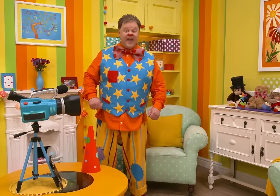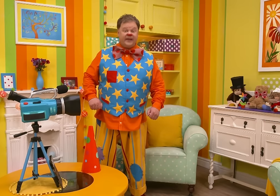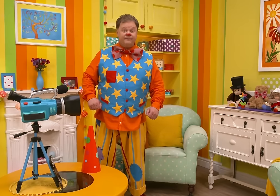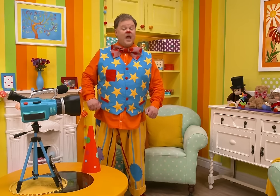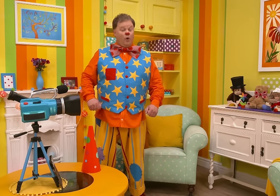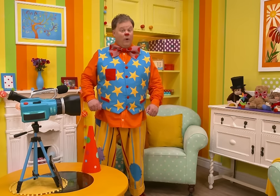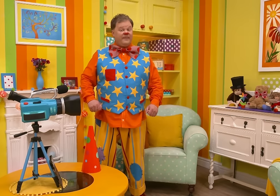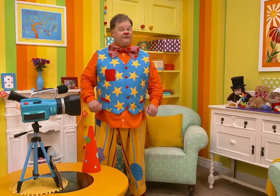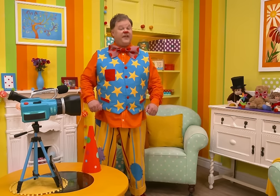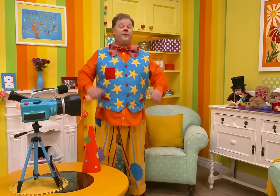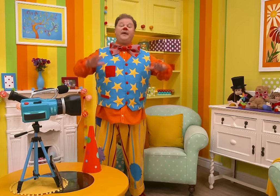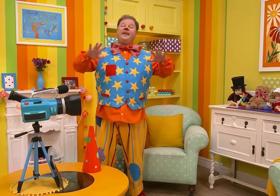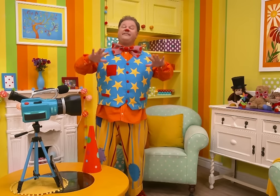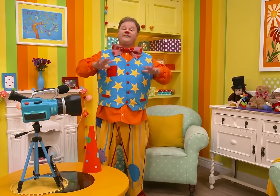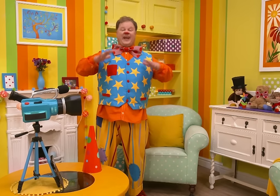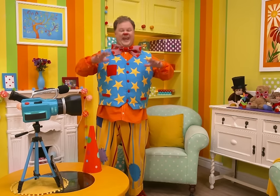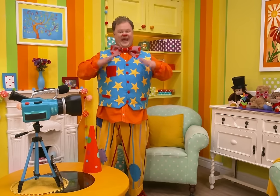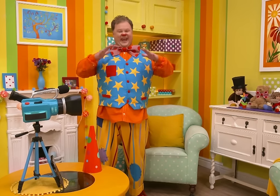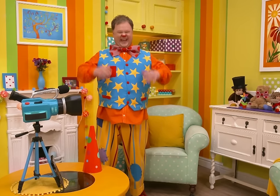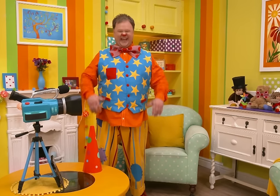can, when the film is ready.